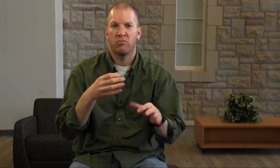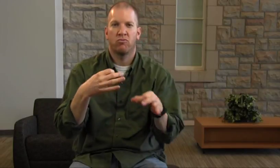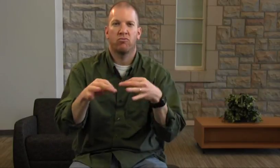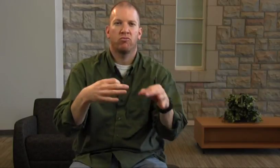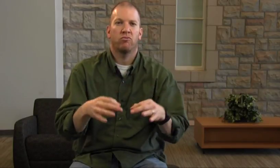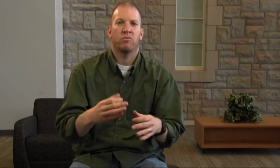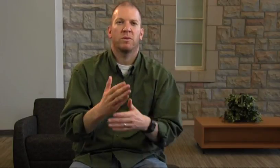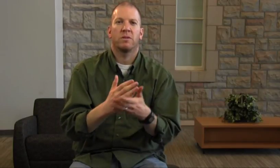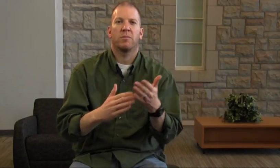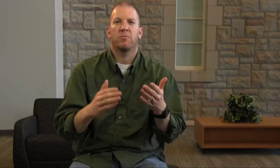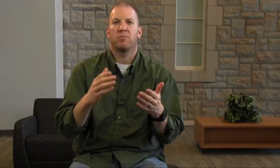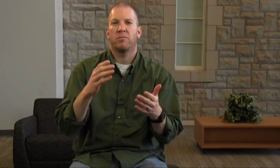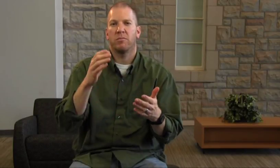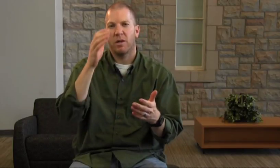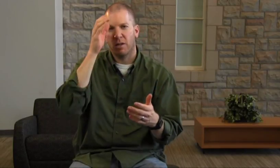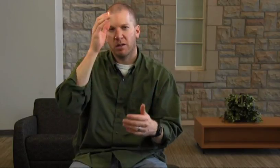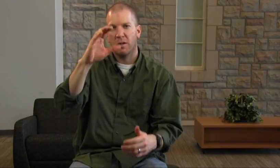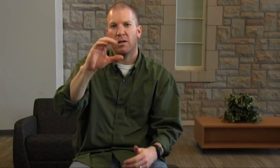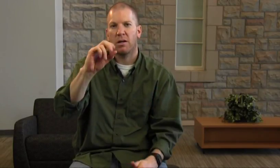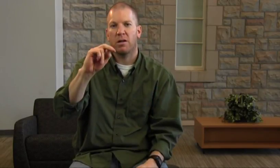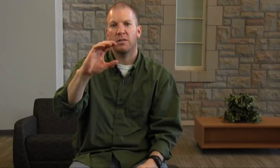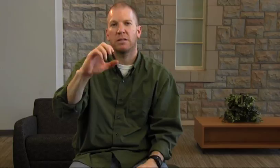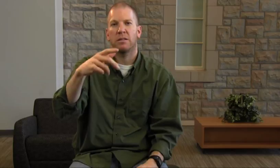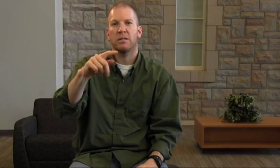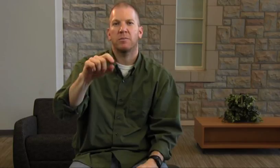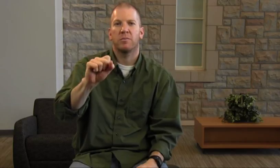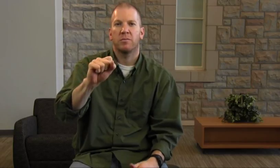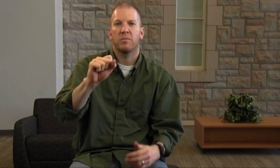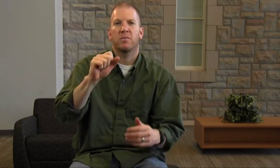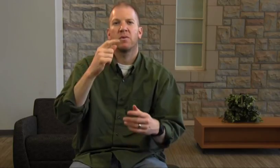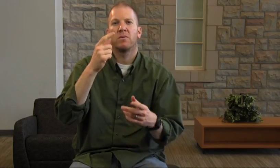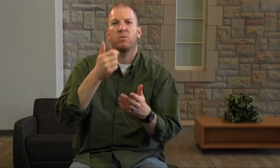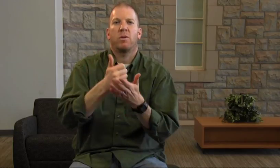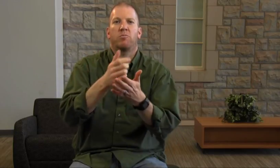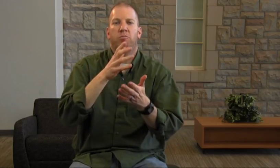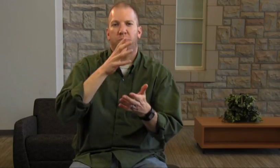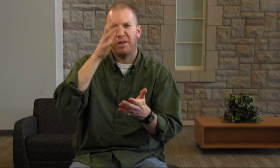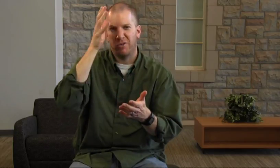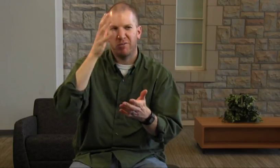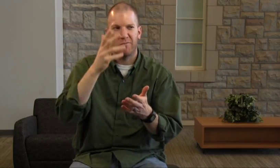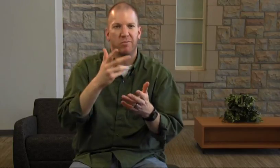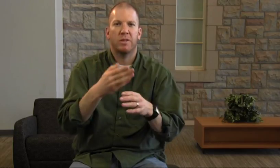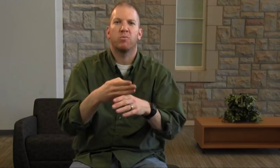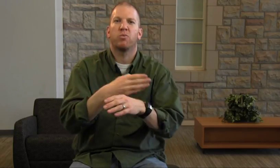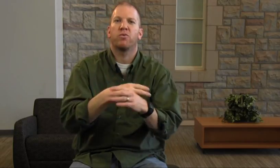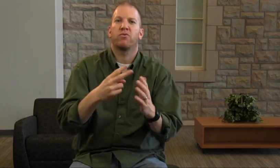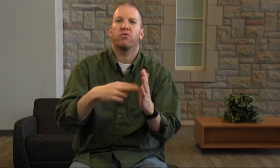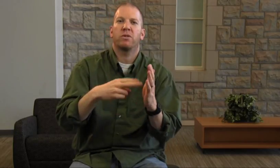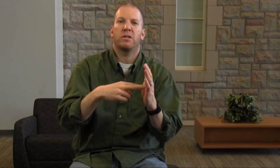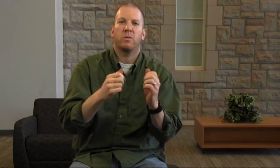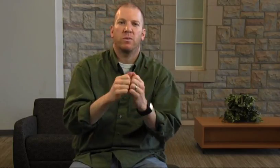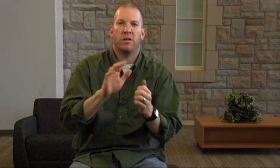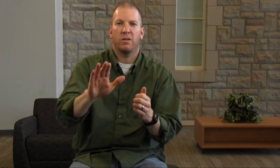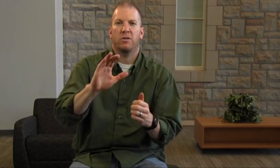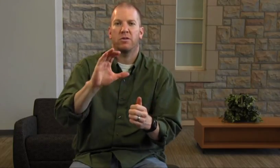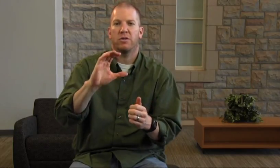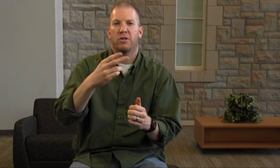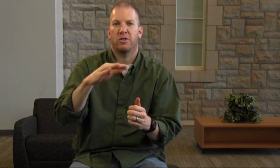I'm going to talk to you a little bit about some concepts that will help parents improve their reading with their